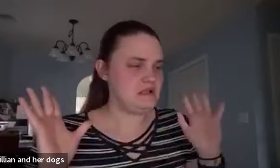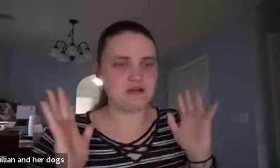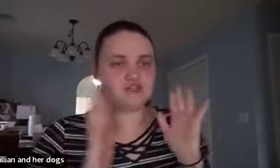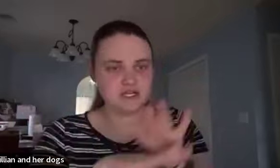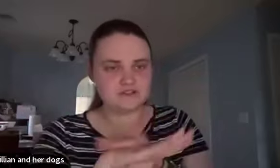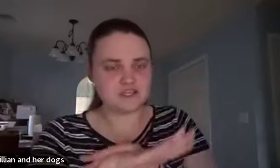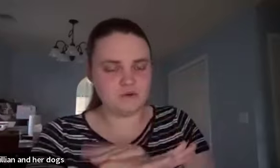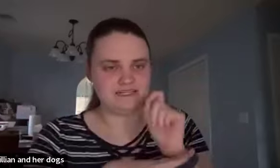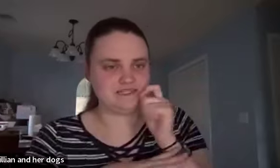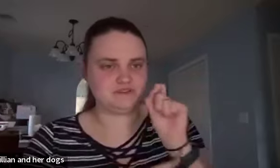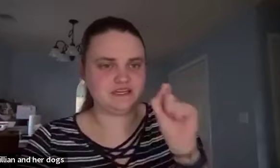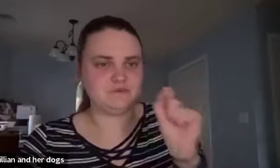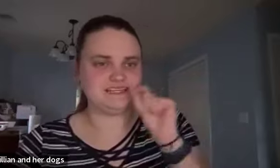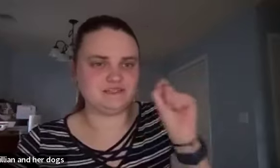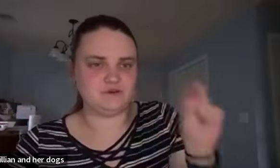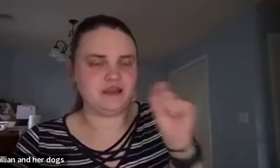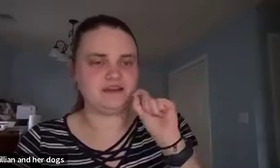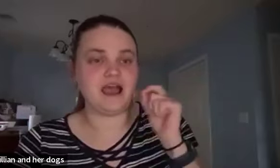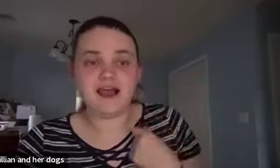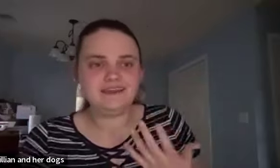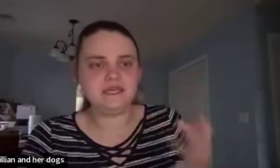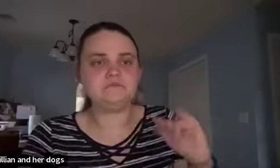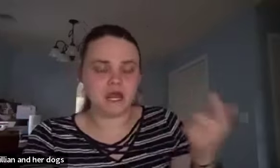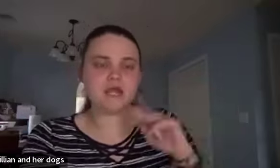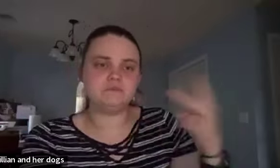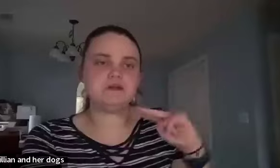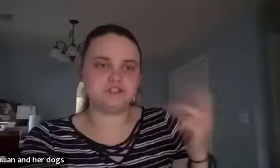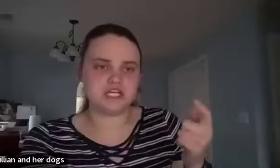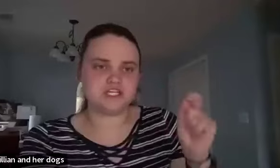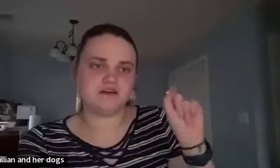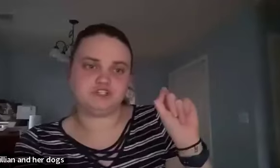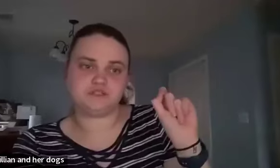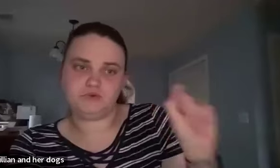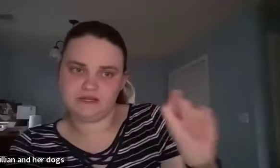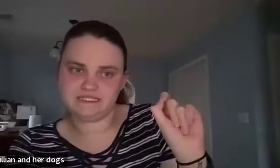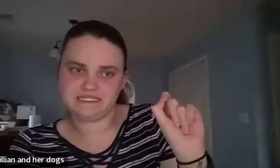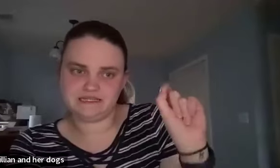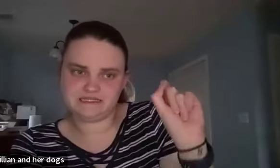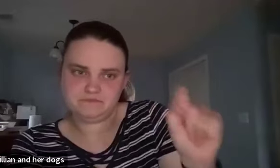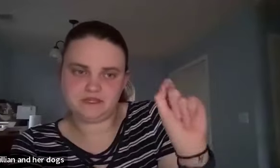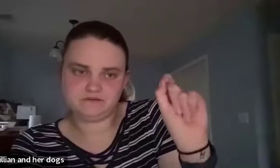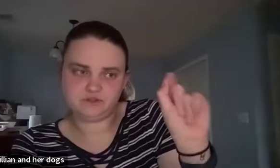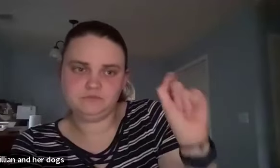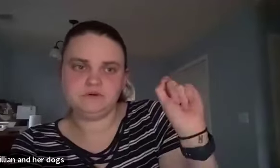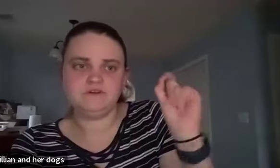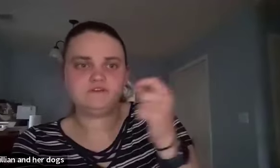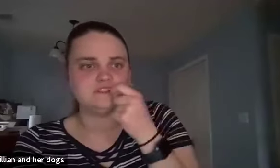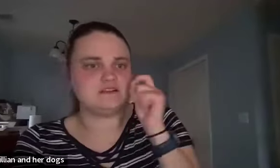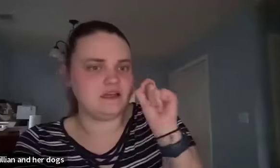But I'm trying to go slow on my decimals. I know my decimal can kind of, I keep interchanging it of just pointing, like tip, like doop, versus the